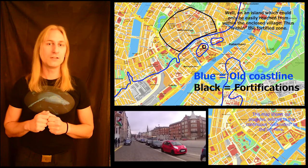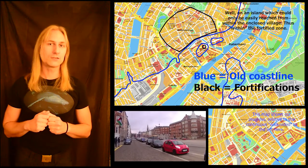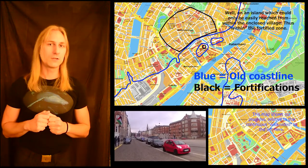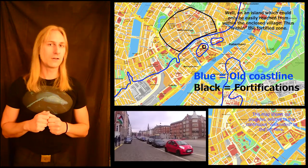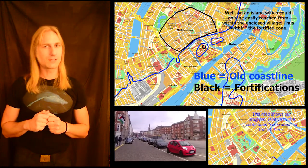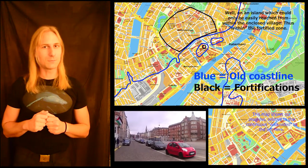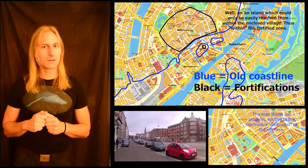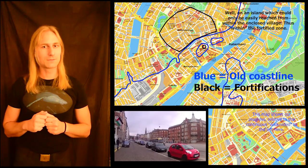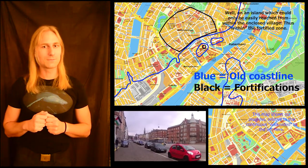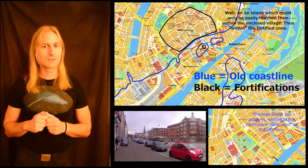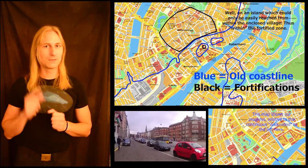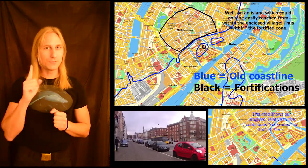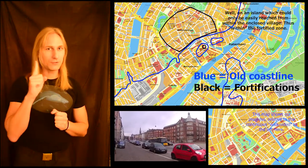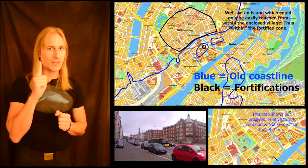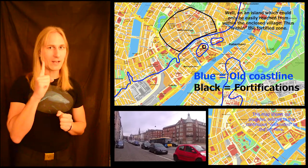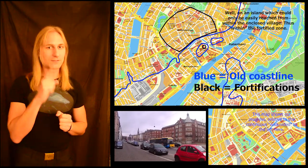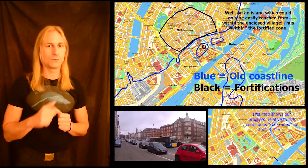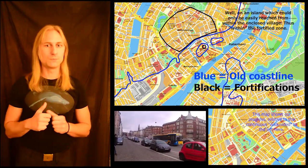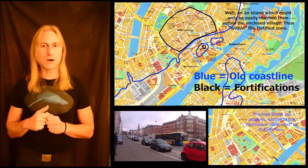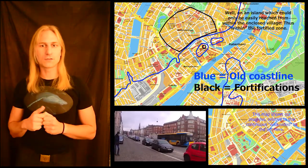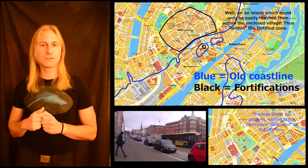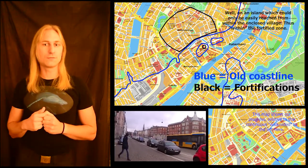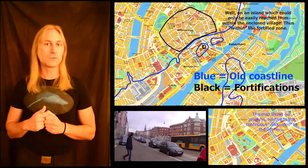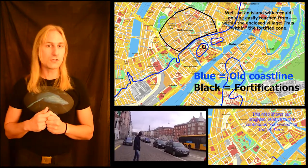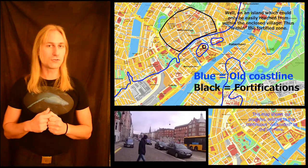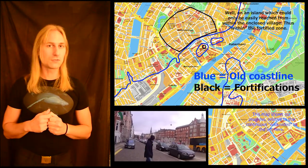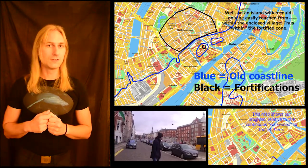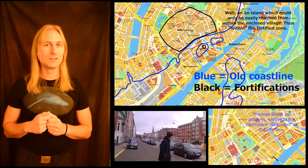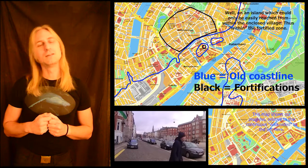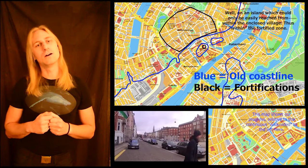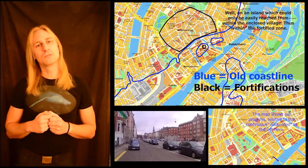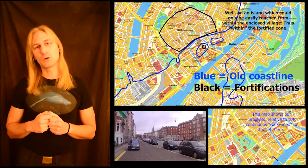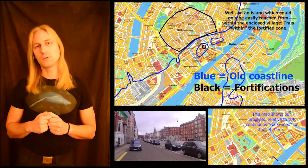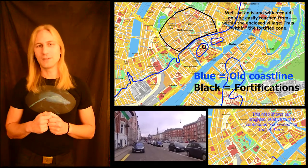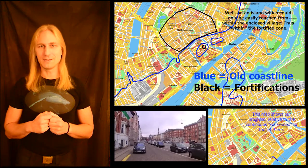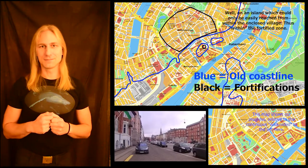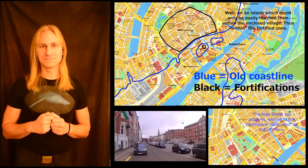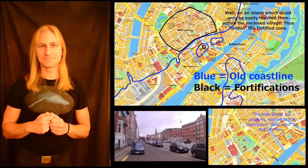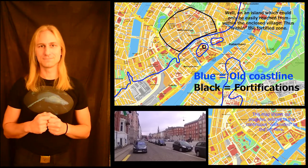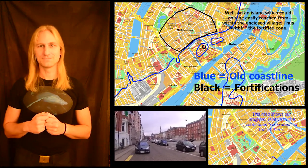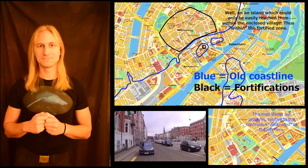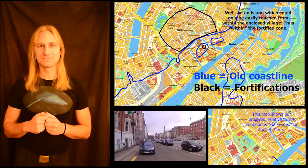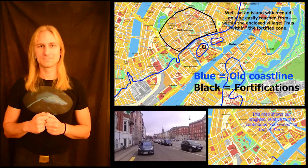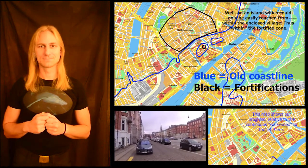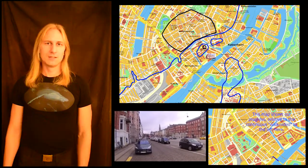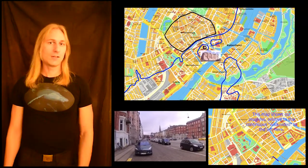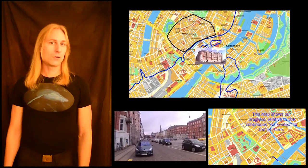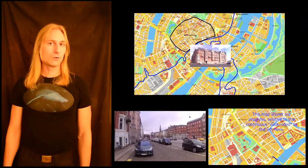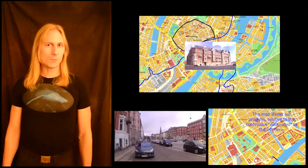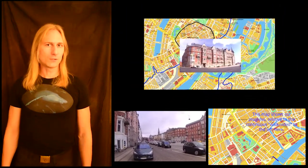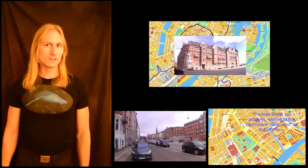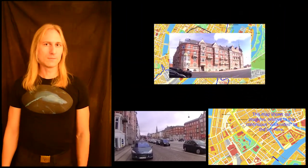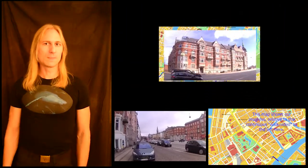In the history of Denmark, this act marks the foundation of Copenhagen.